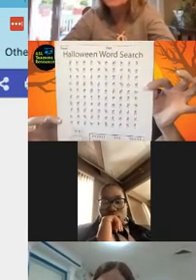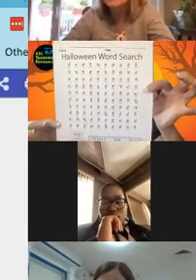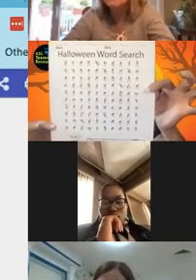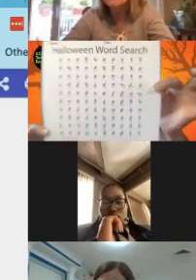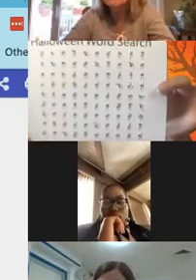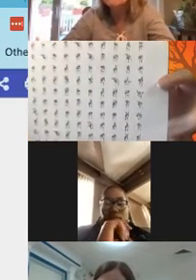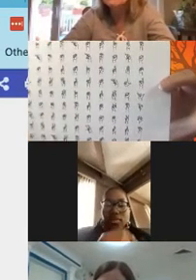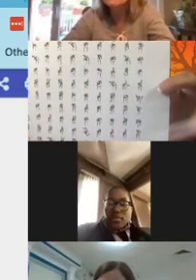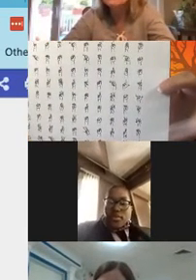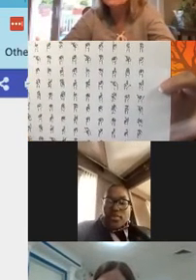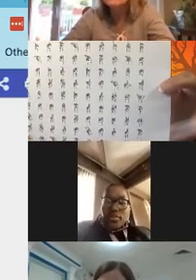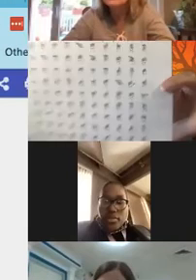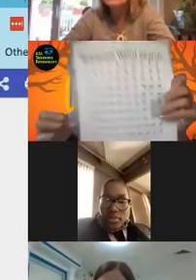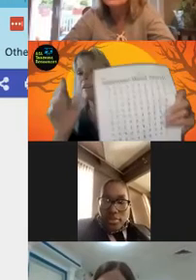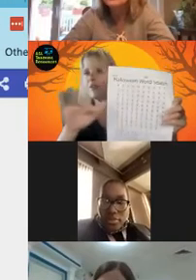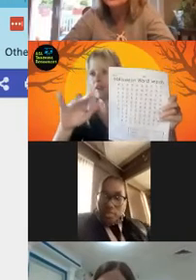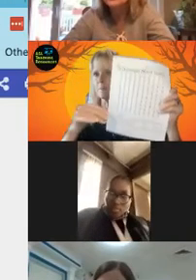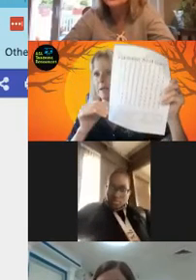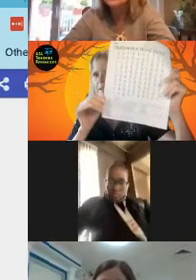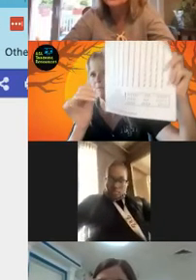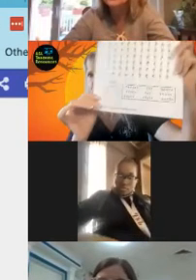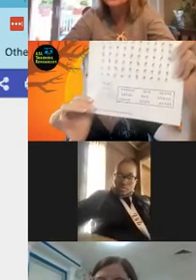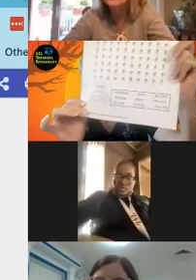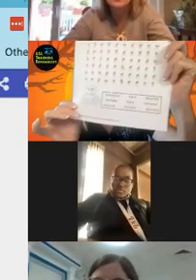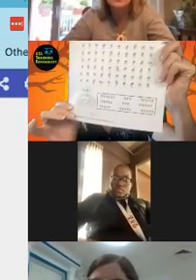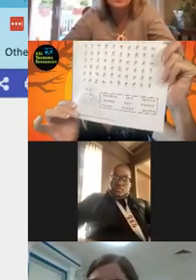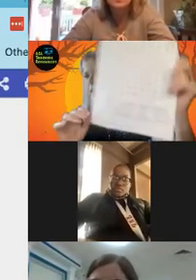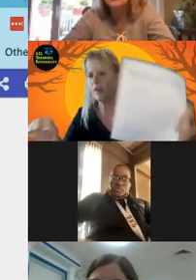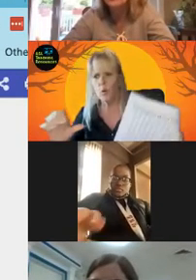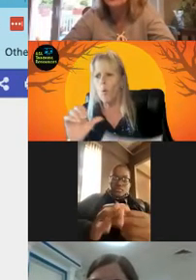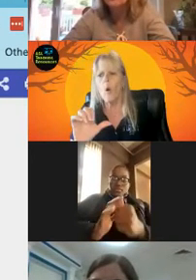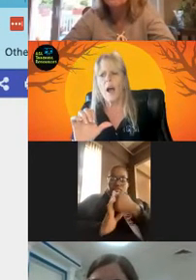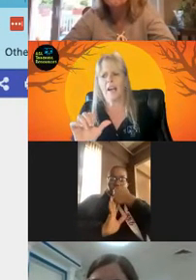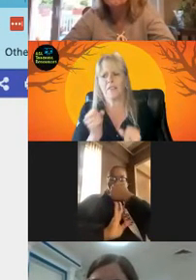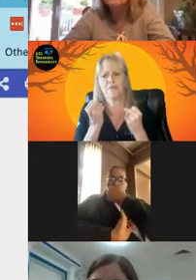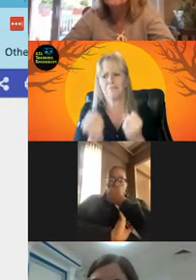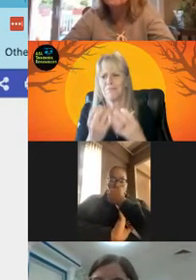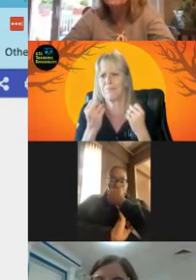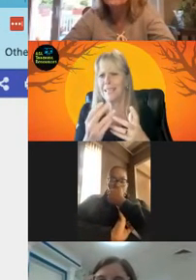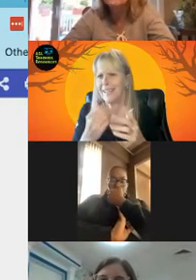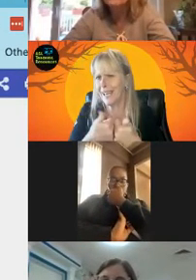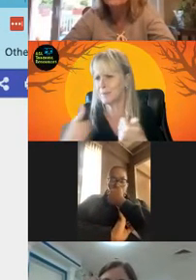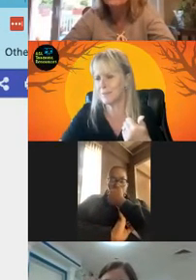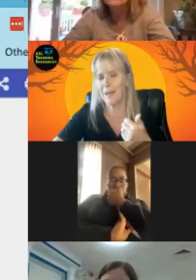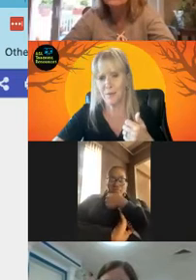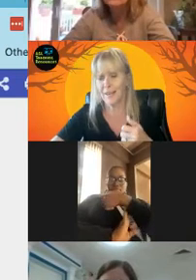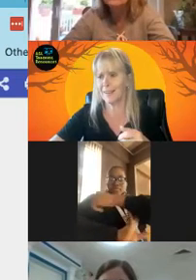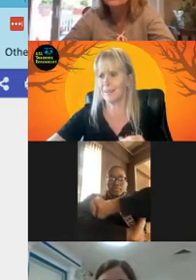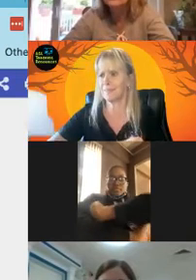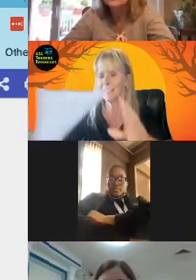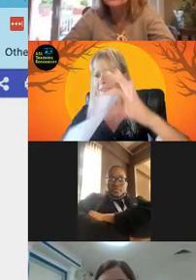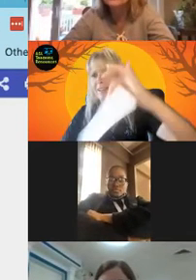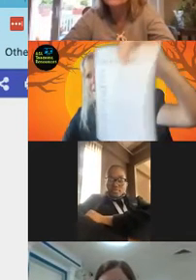game. It's all in finger spelling. There are quite many games, by the